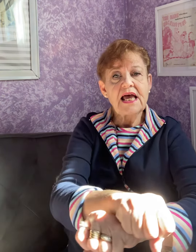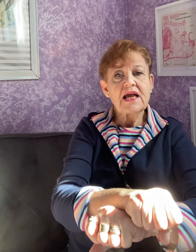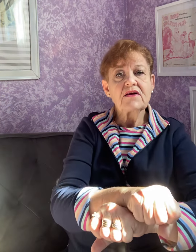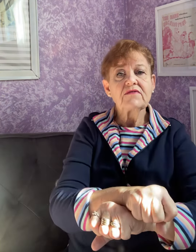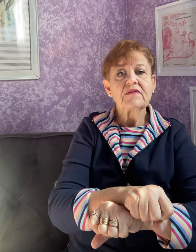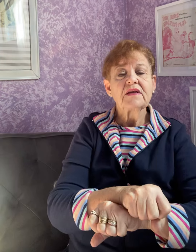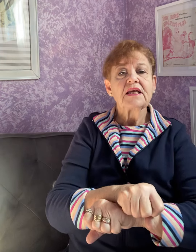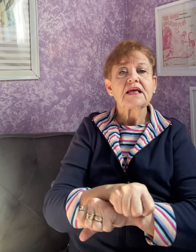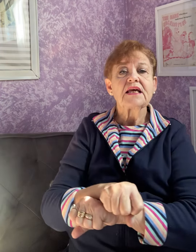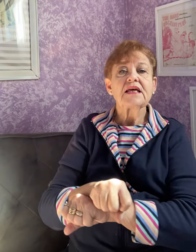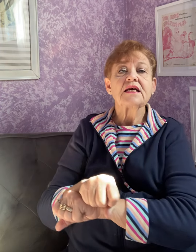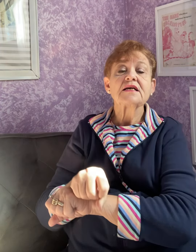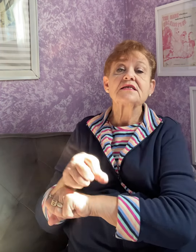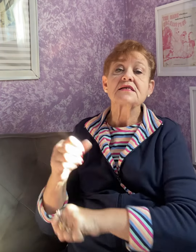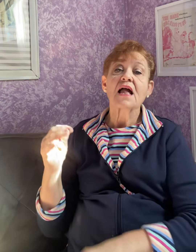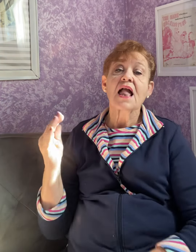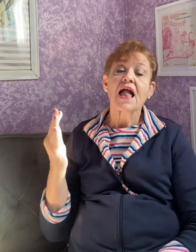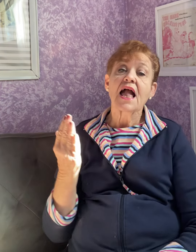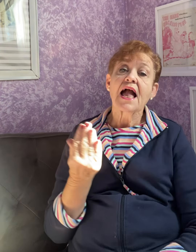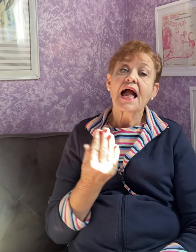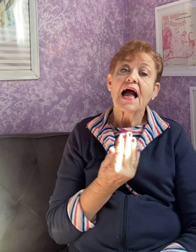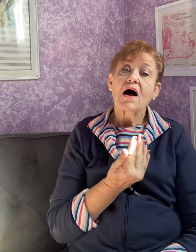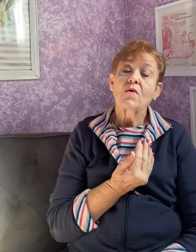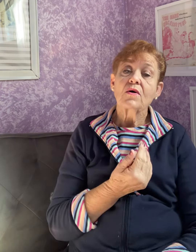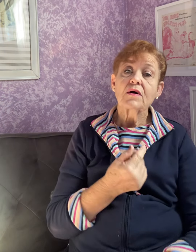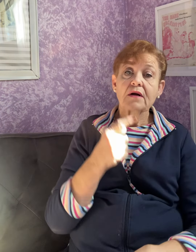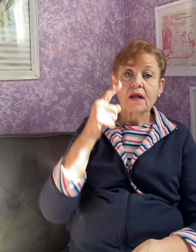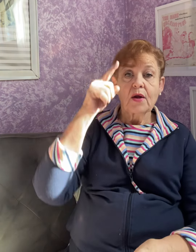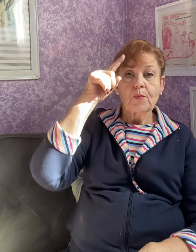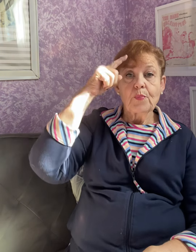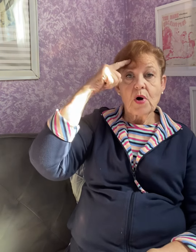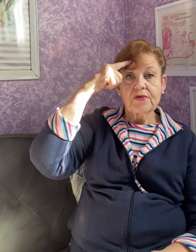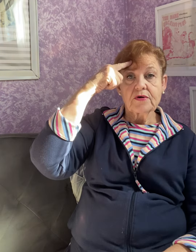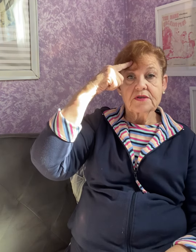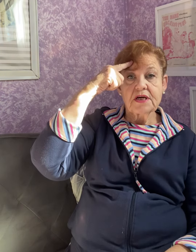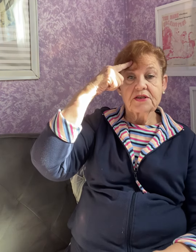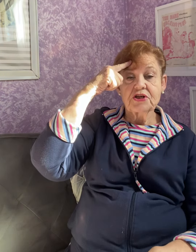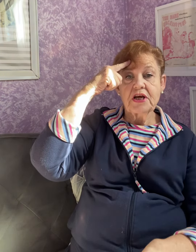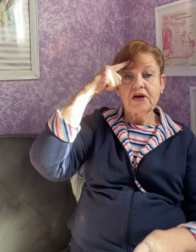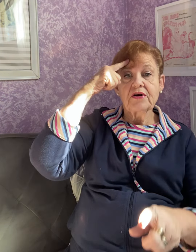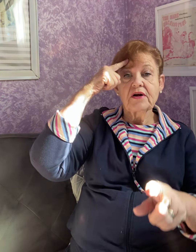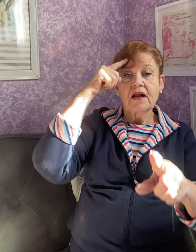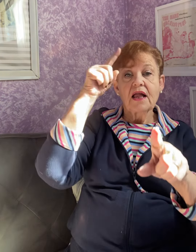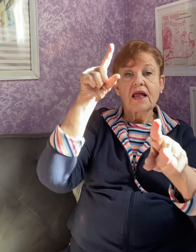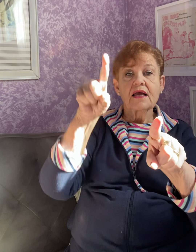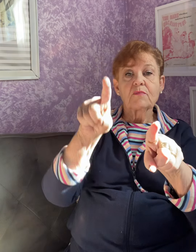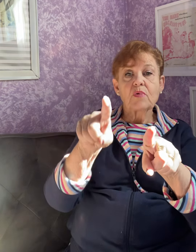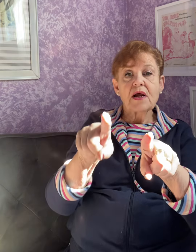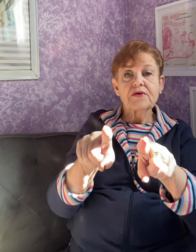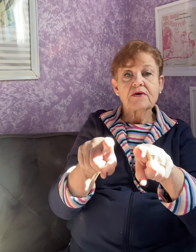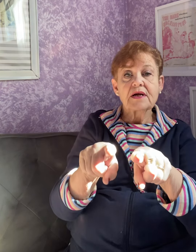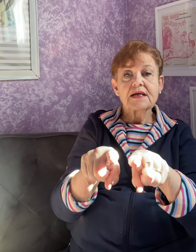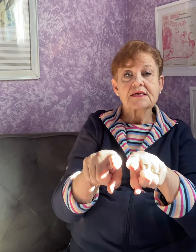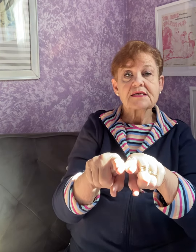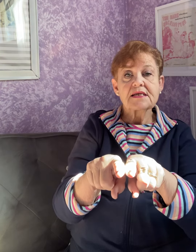Slave is our brother. Touch here. Brother is